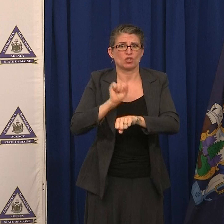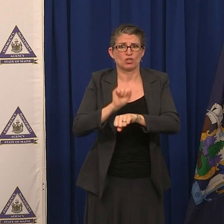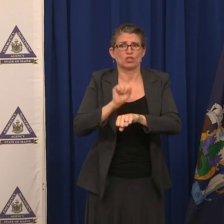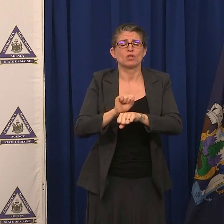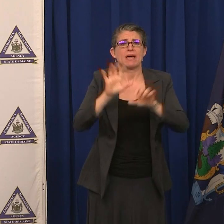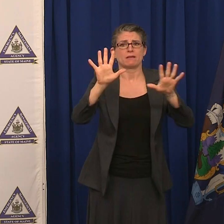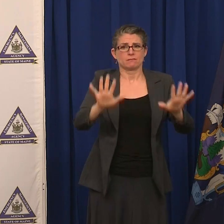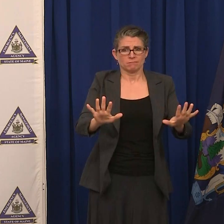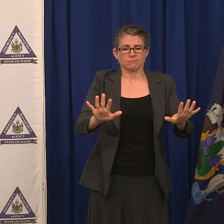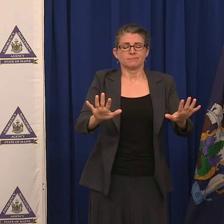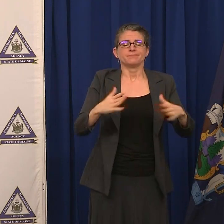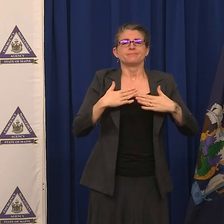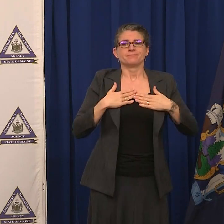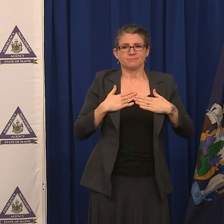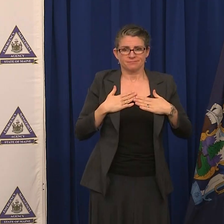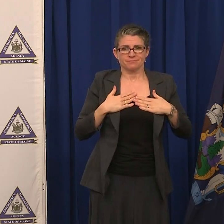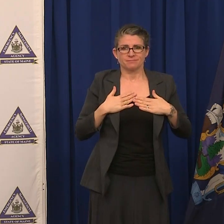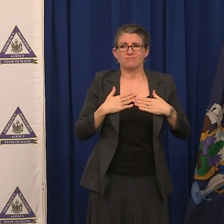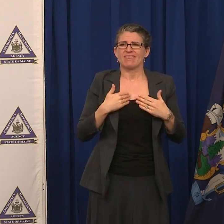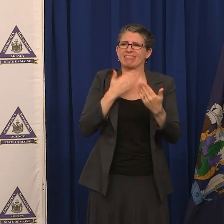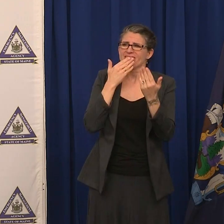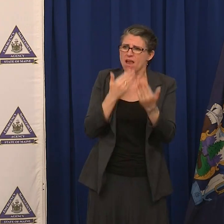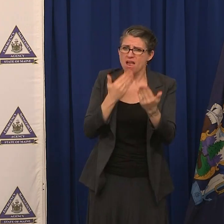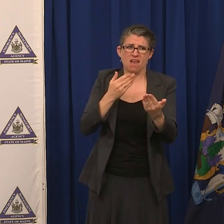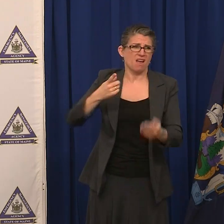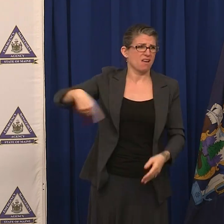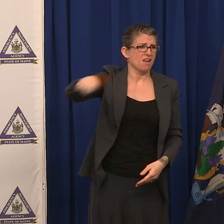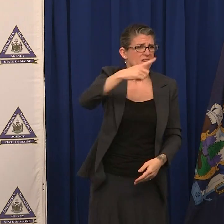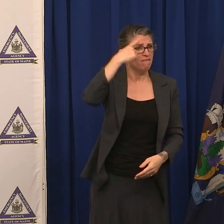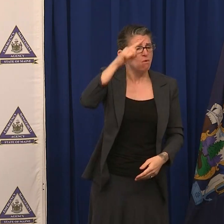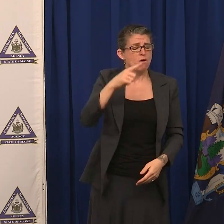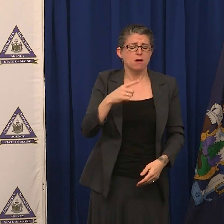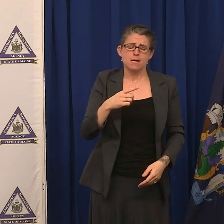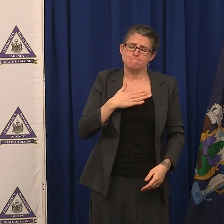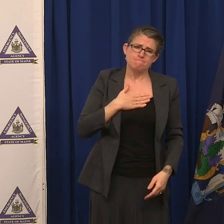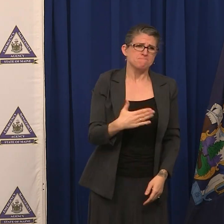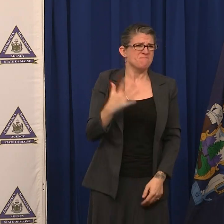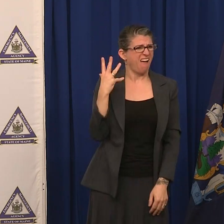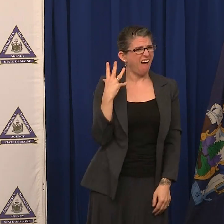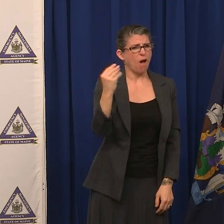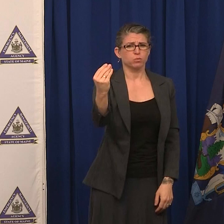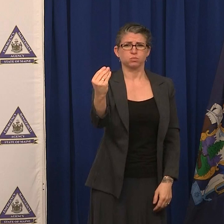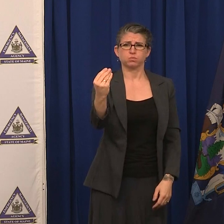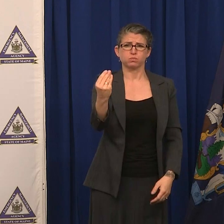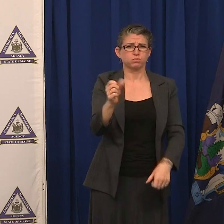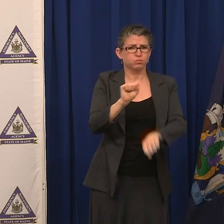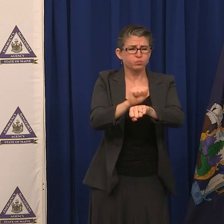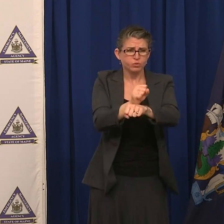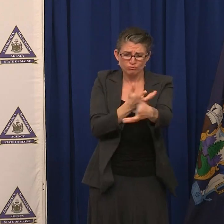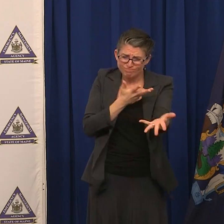healthcare workers and direct care workers for everything that they are currently doing right now.